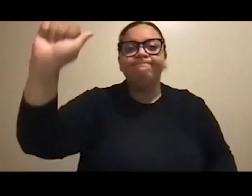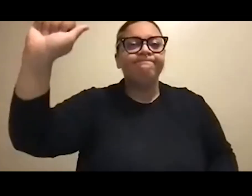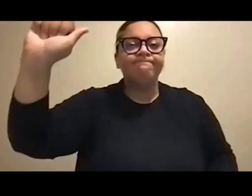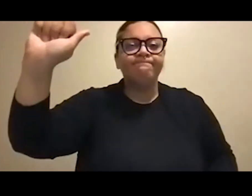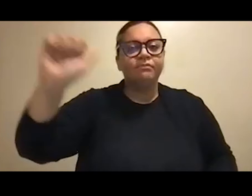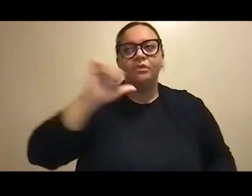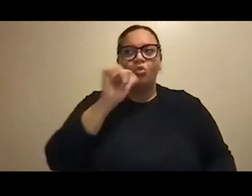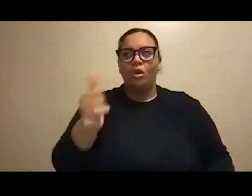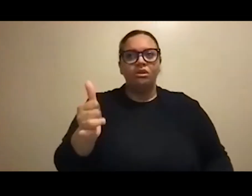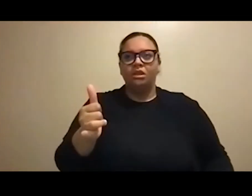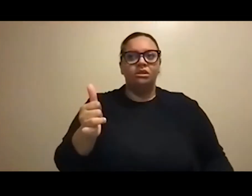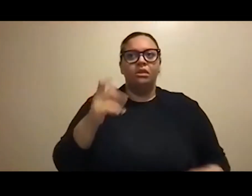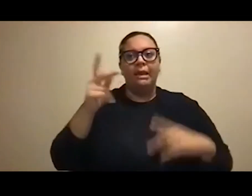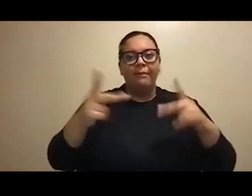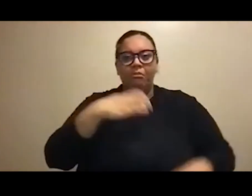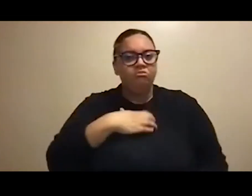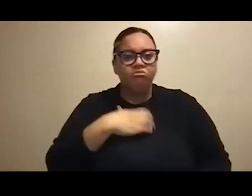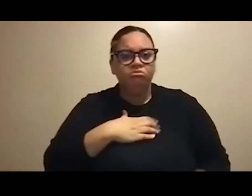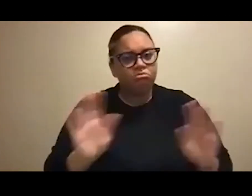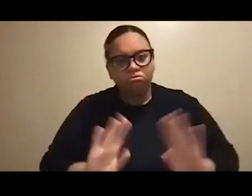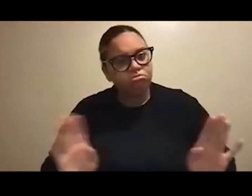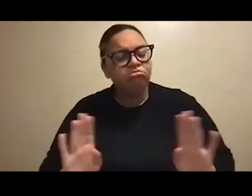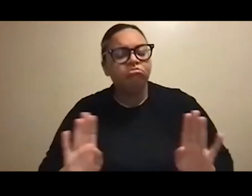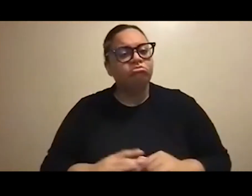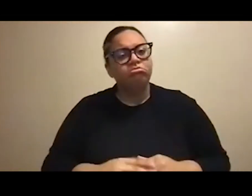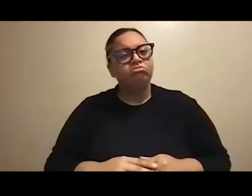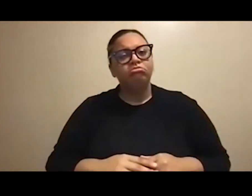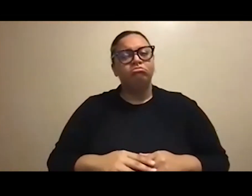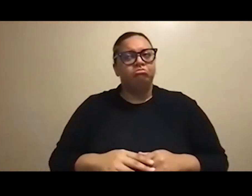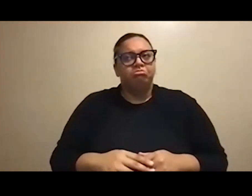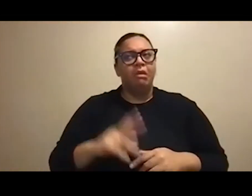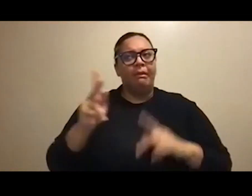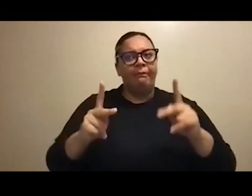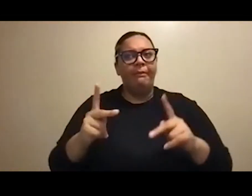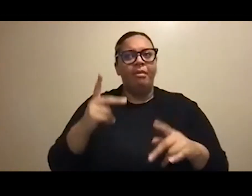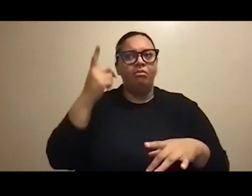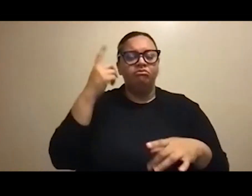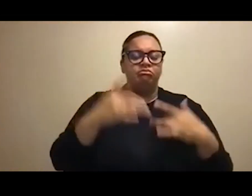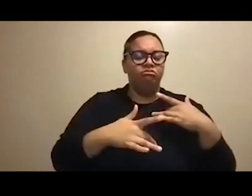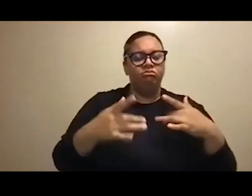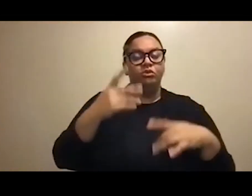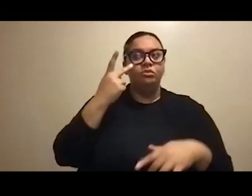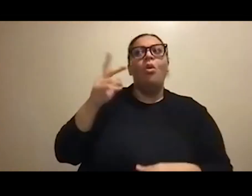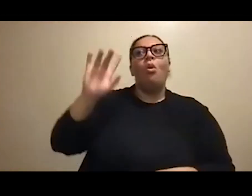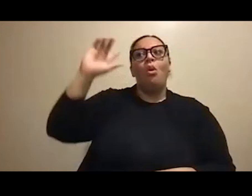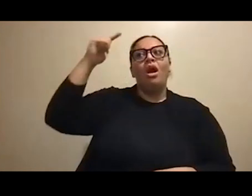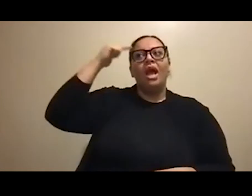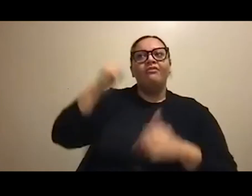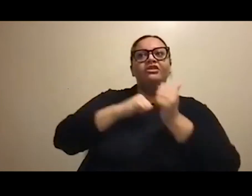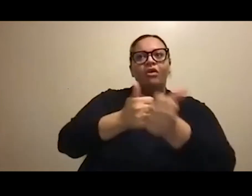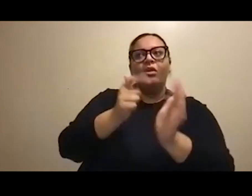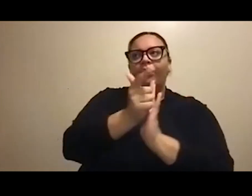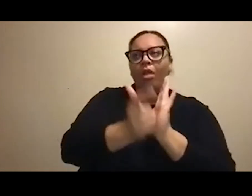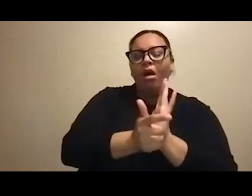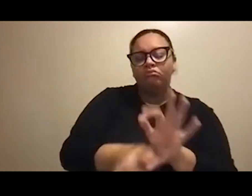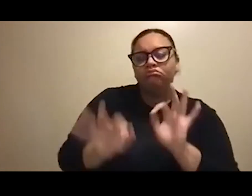controversies that led to an argument that the government was acting arbitrarily in taking a person's arms. When it